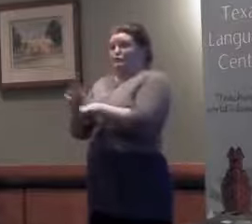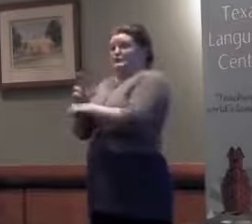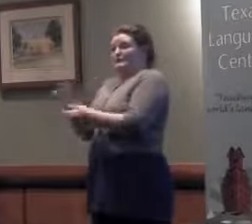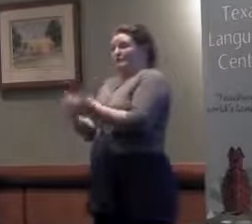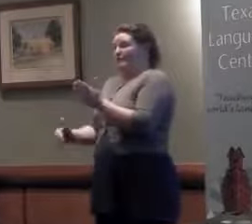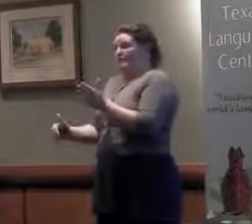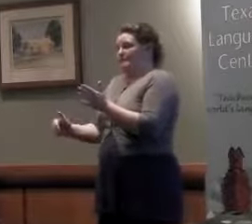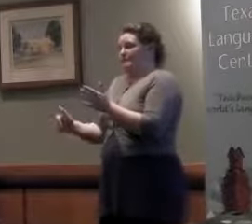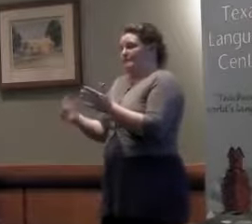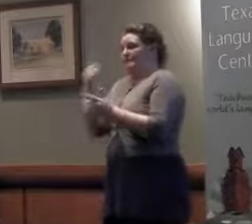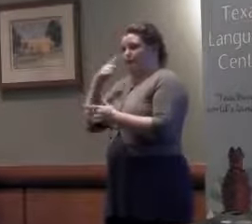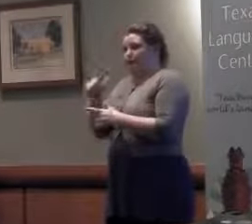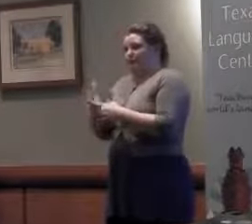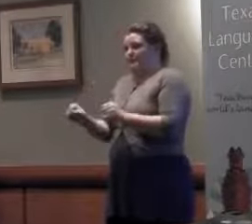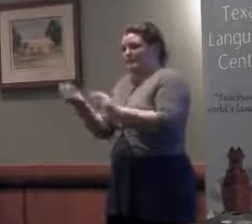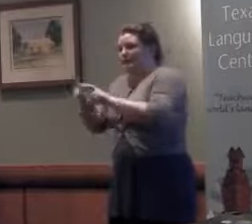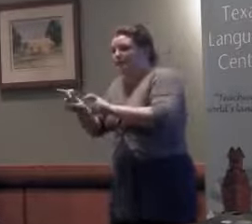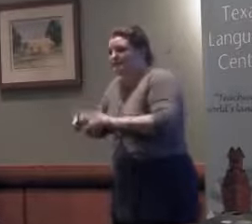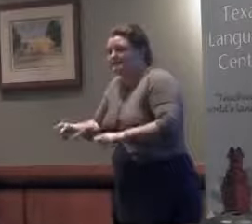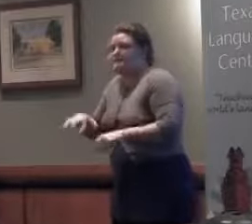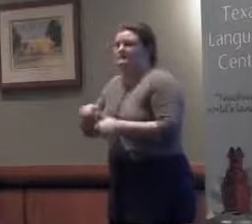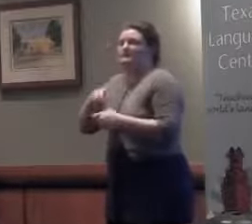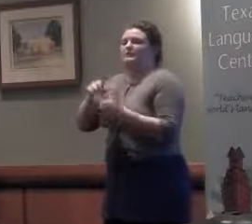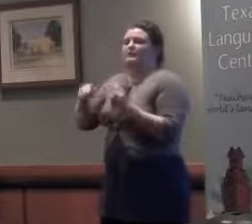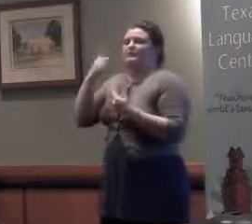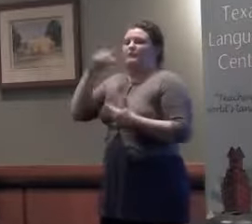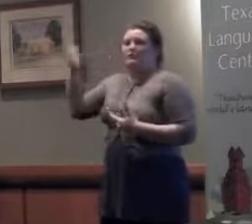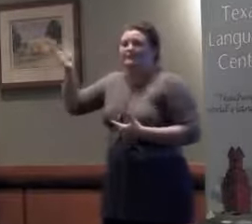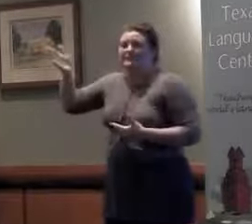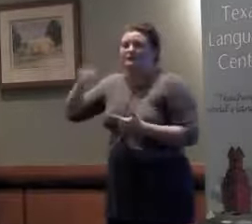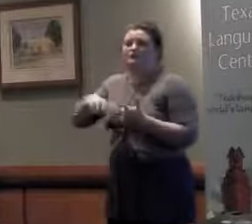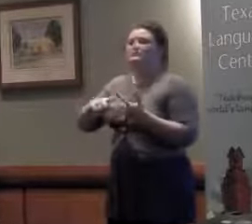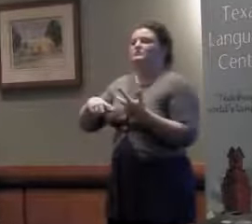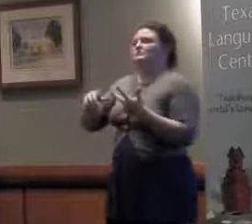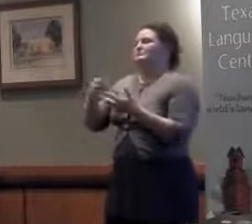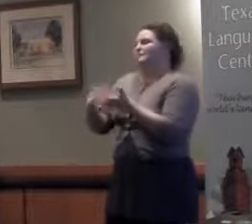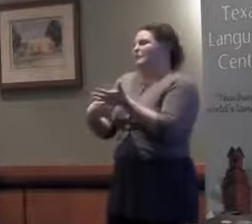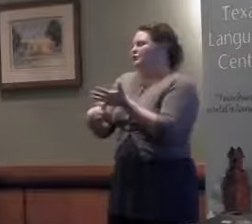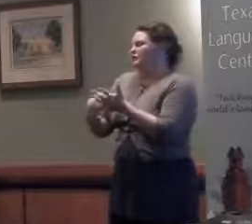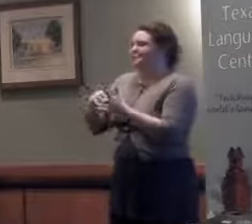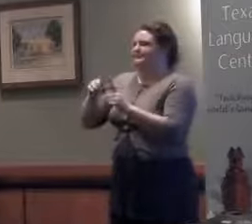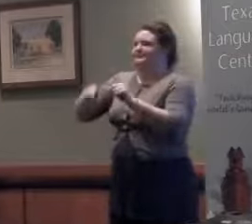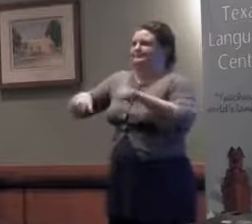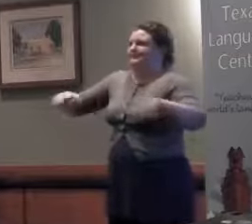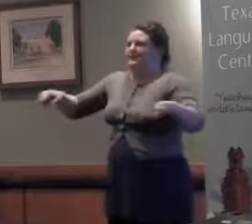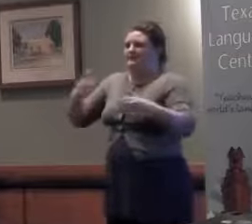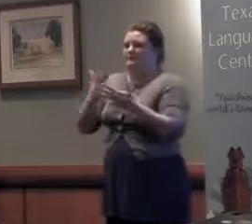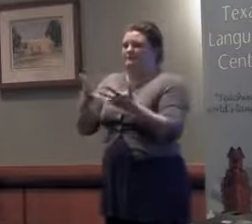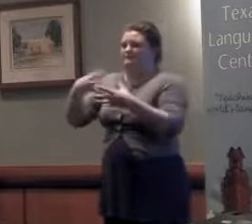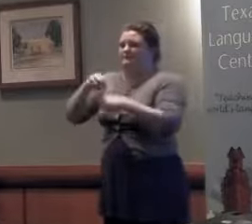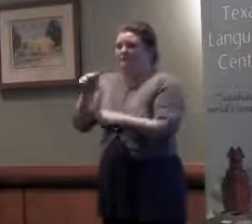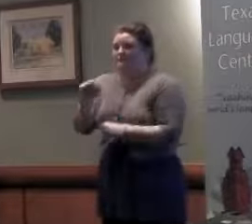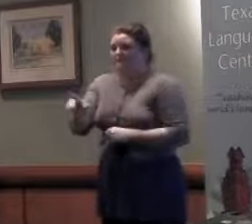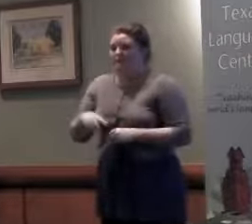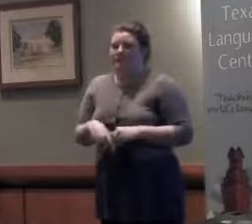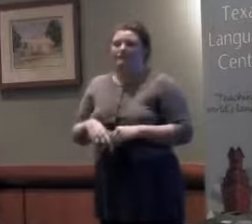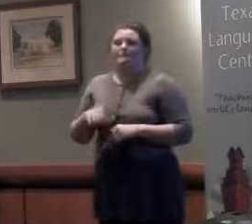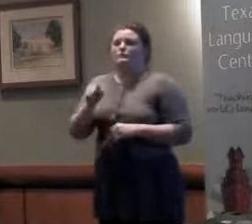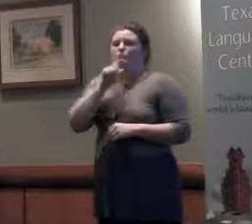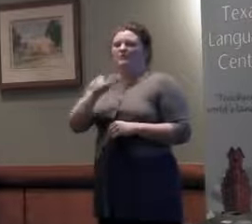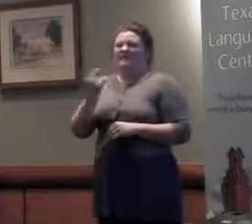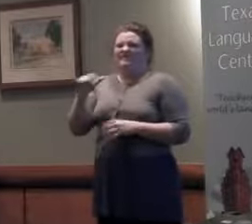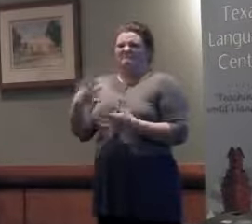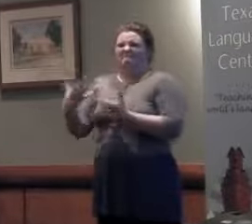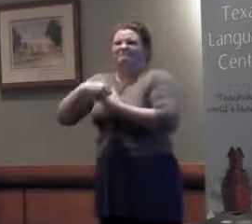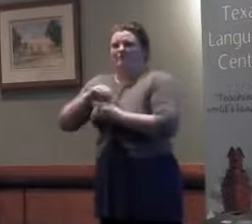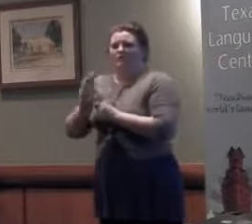again for linguistic analysis and for presentations and discussions of various aspects of ASL. And so they're very much a part of